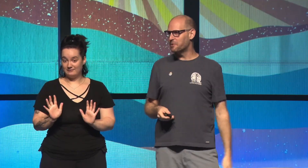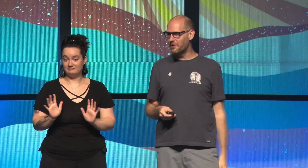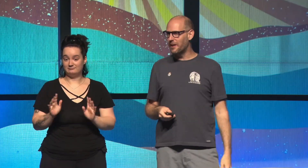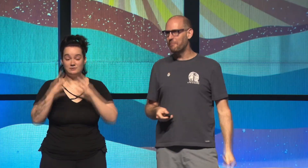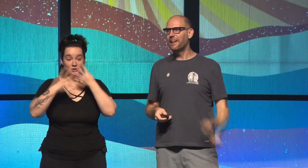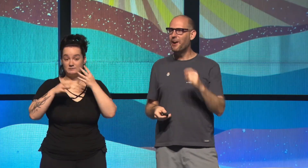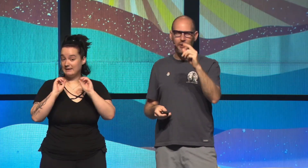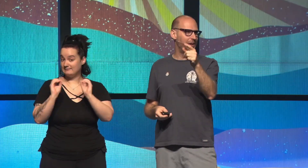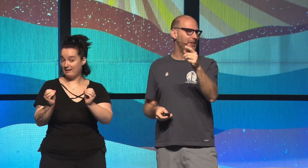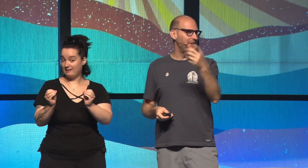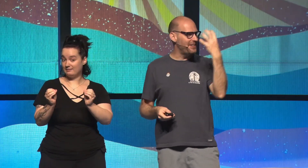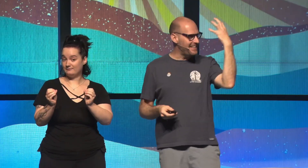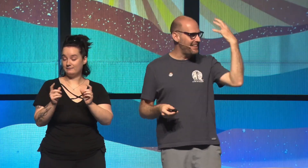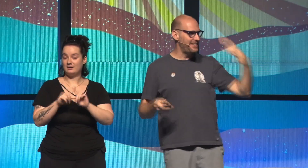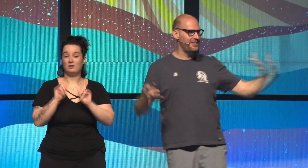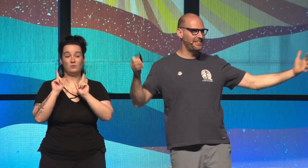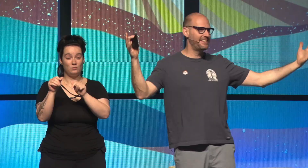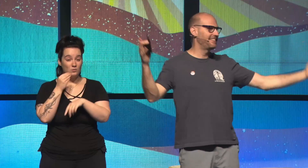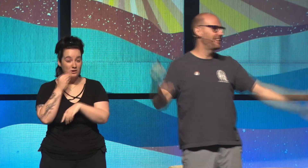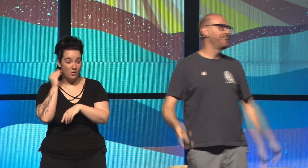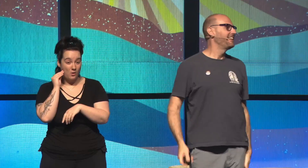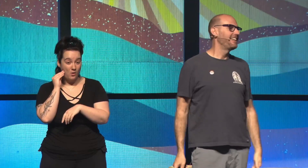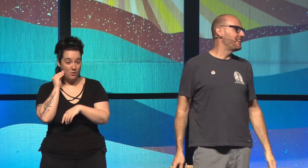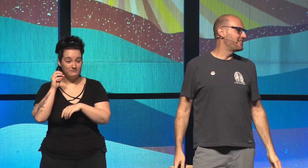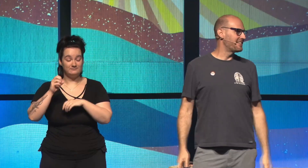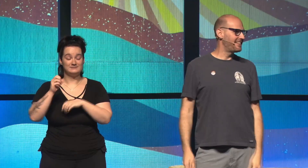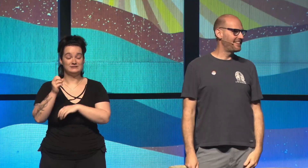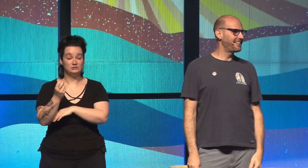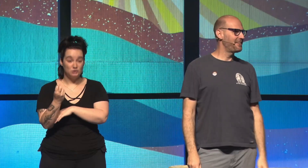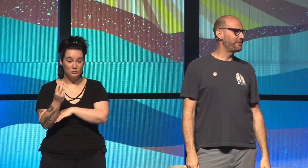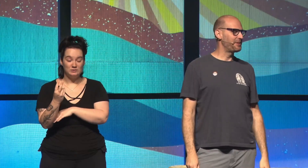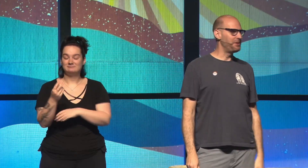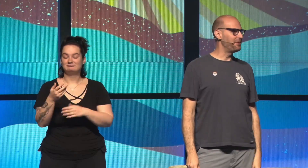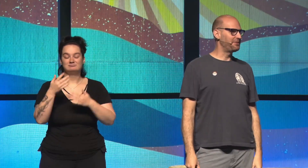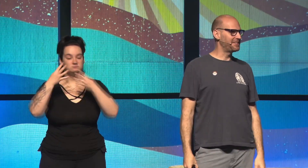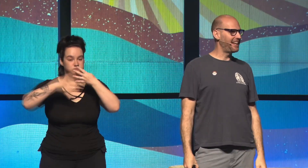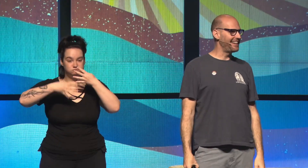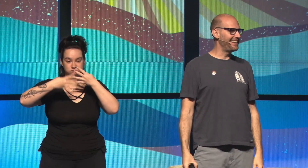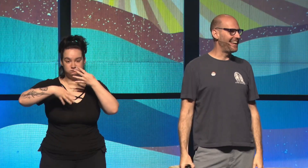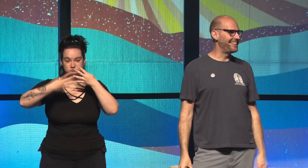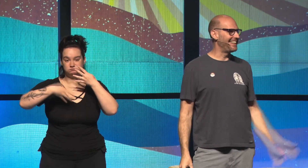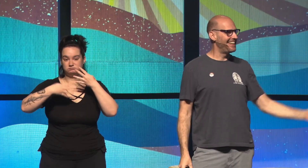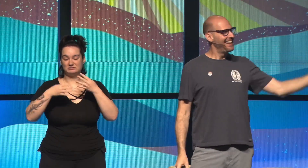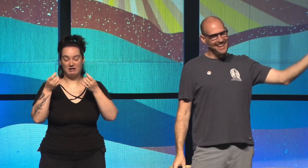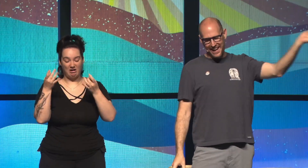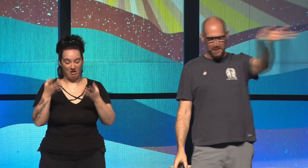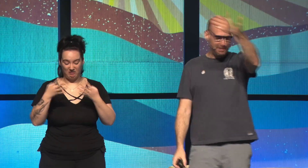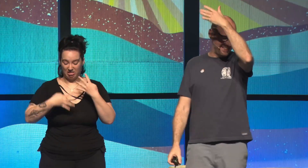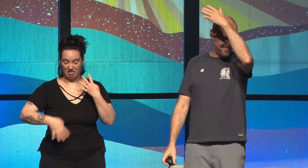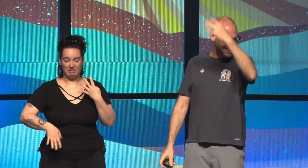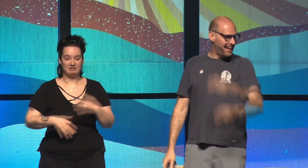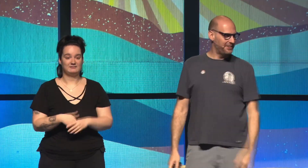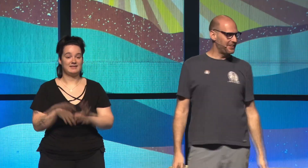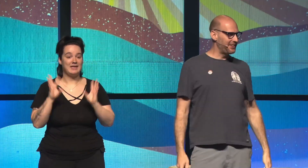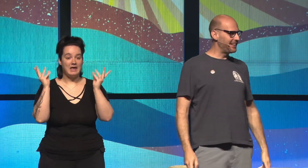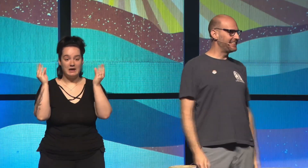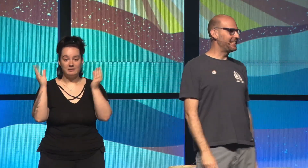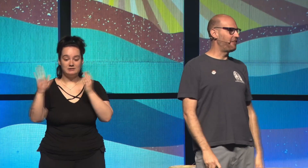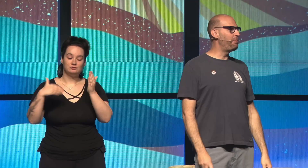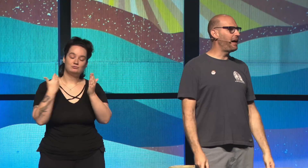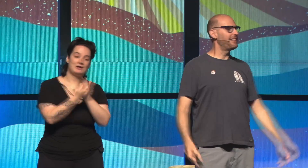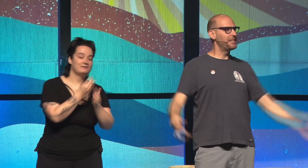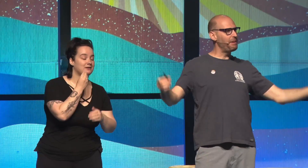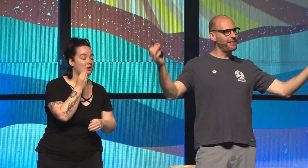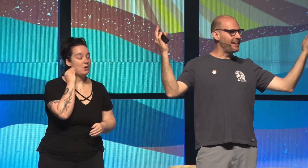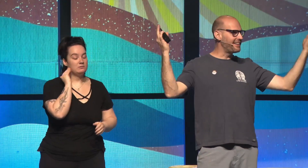stage, which was great. But I got home at noon, and then it just was a beautiful sight, and ambulance at the house, all that good